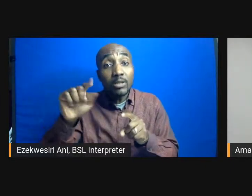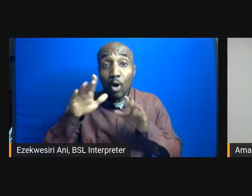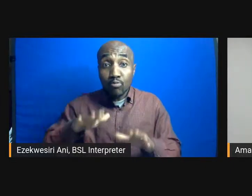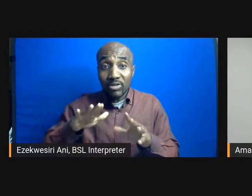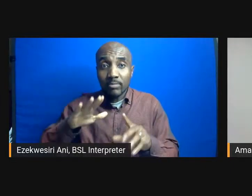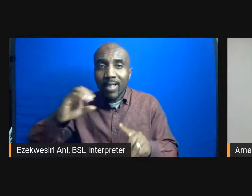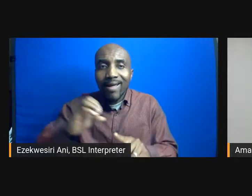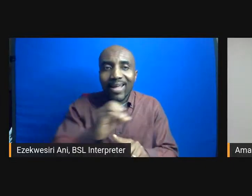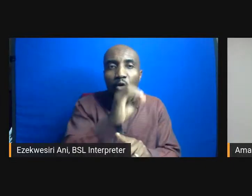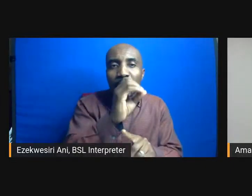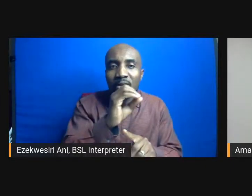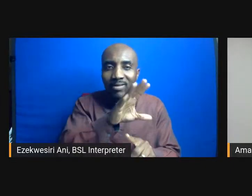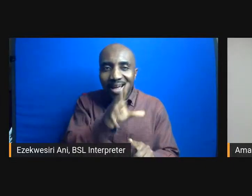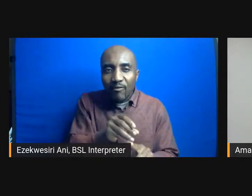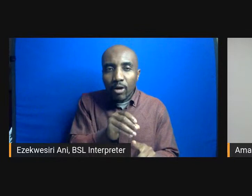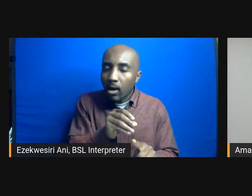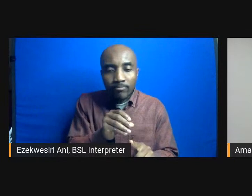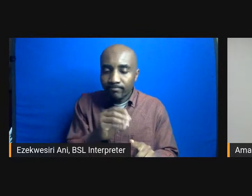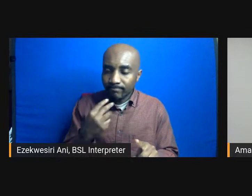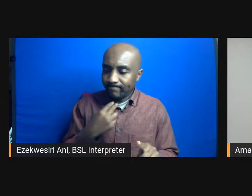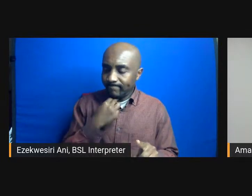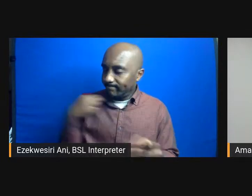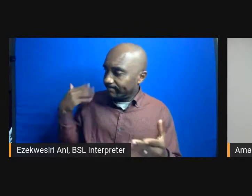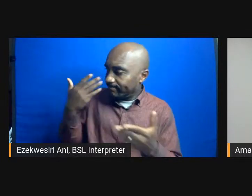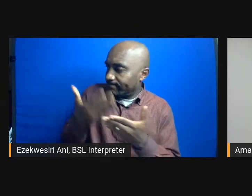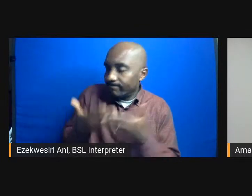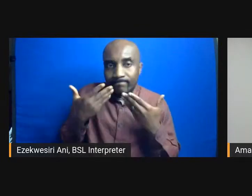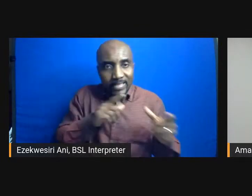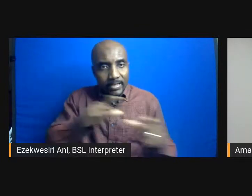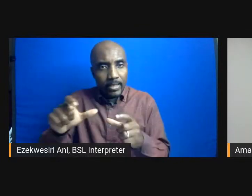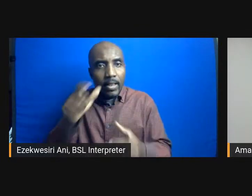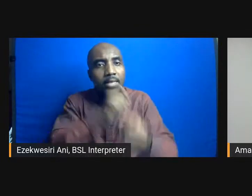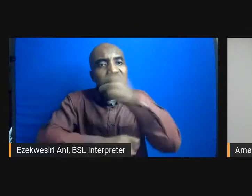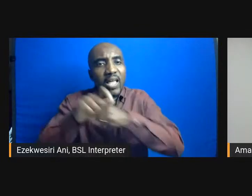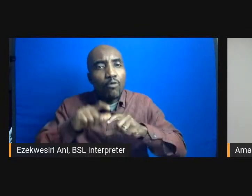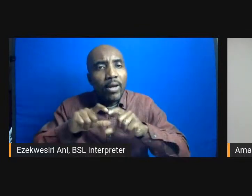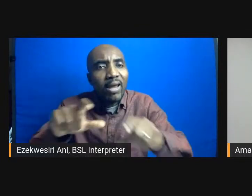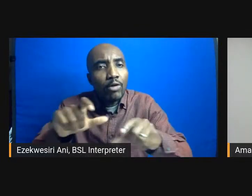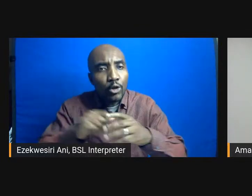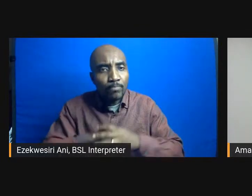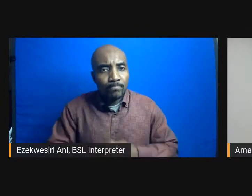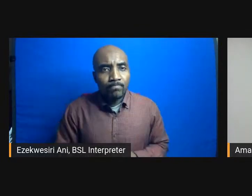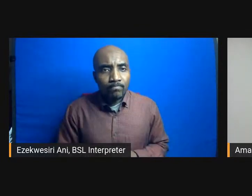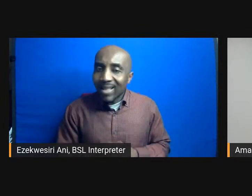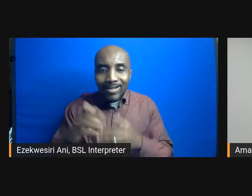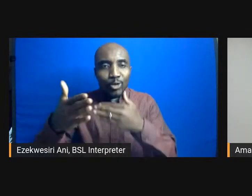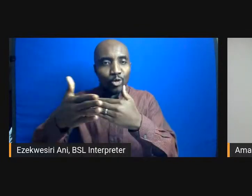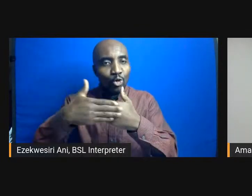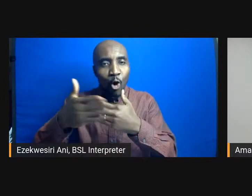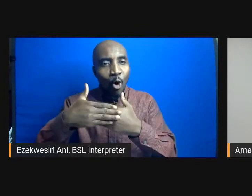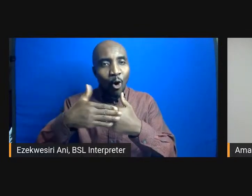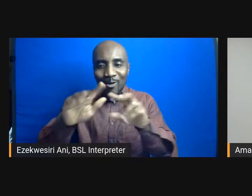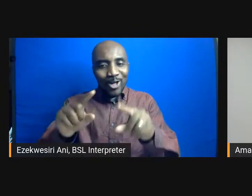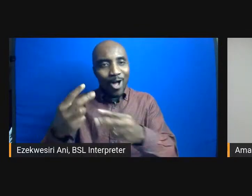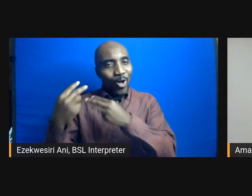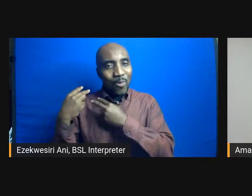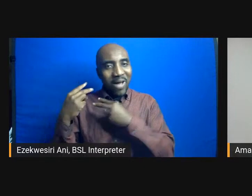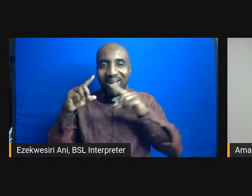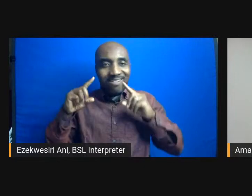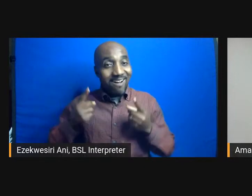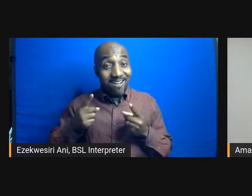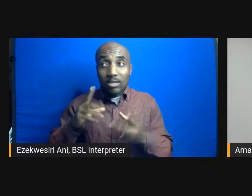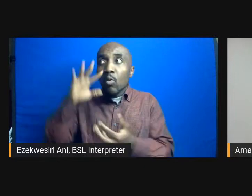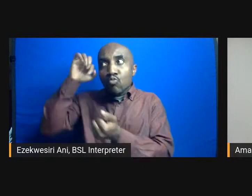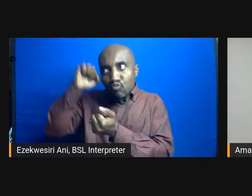Sadly, slavery still continues to this day. The door of no return must become a